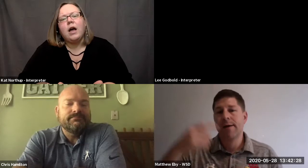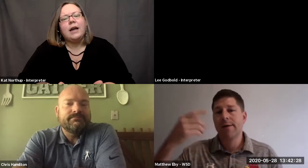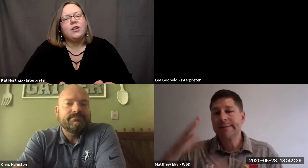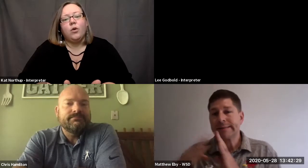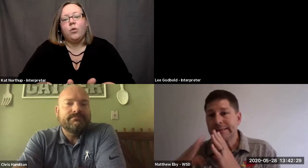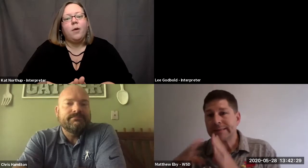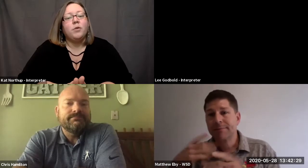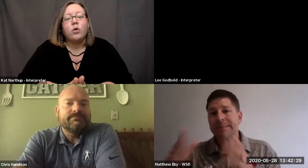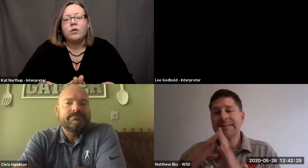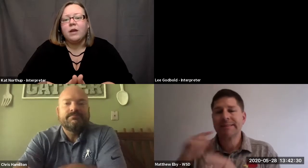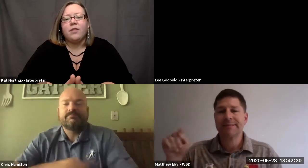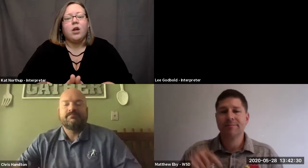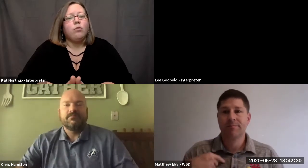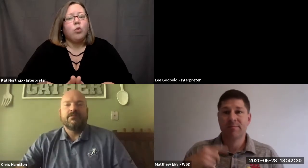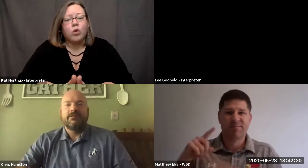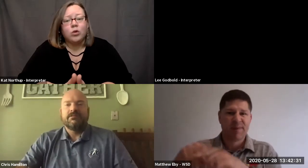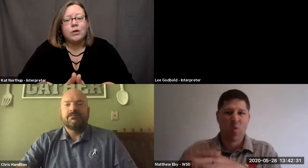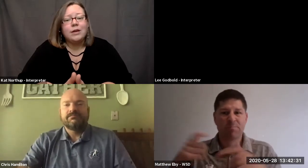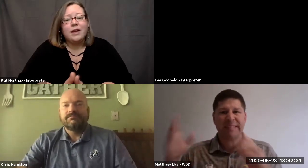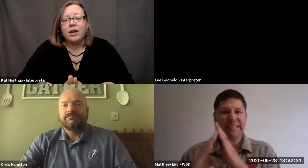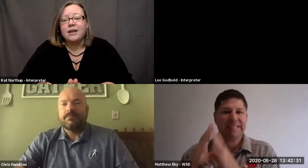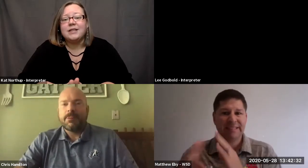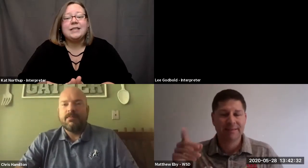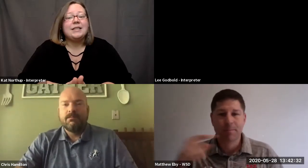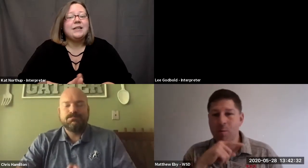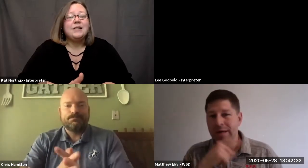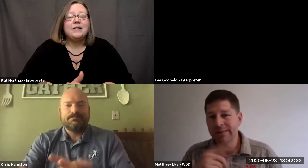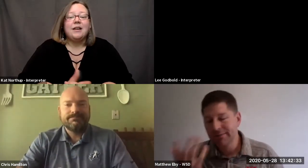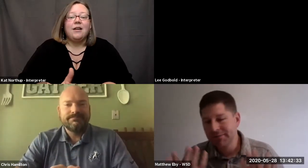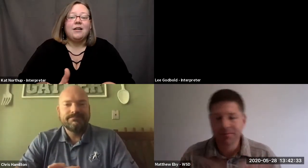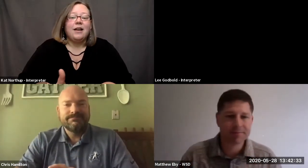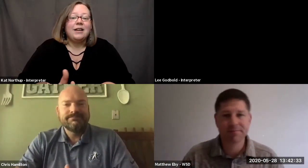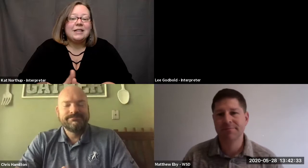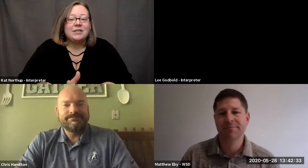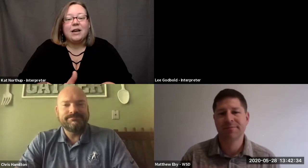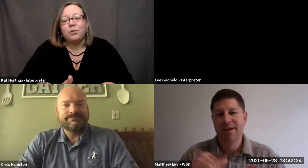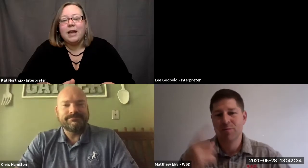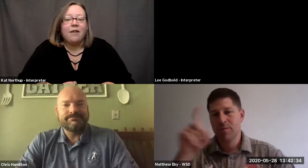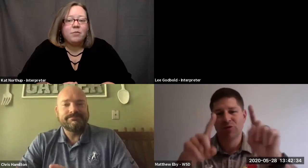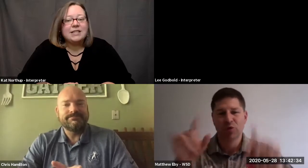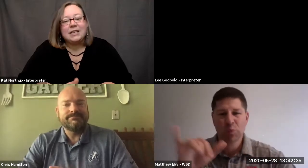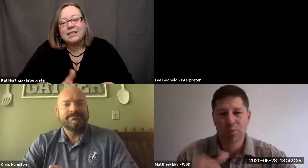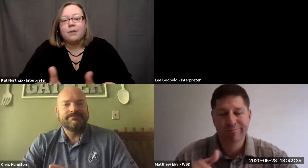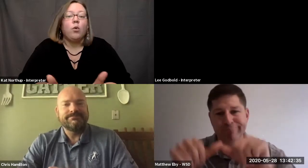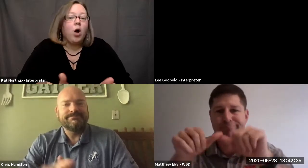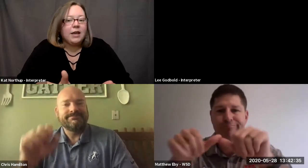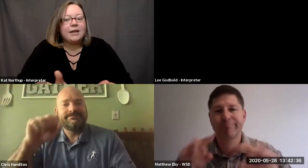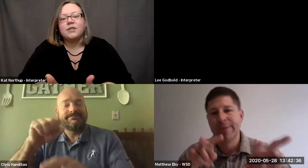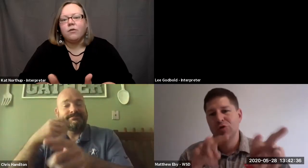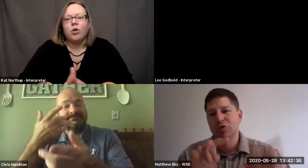statewide, you know, up north, we have a lot of rural areas, and kind of down south, we have big cities like Milwaukee and so forth.